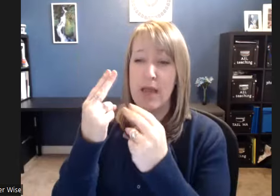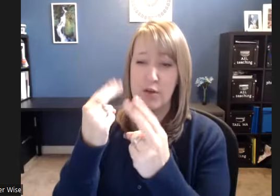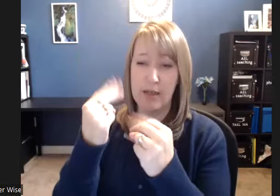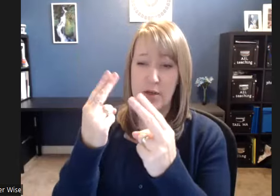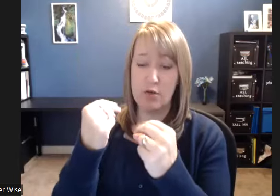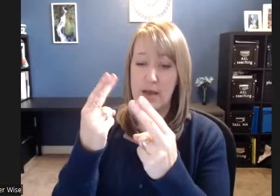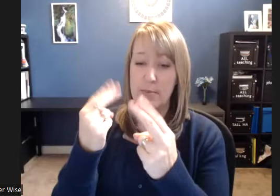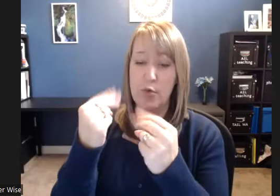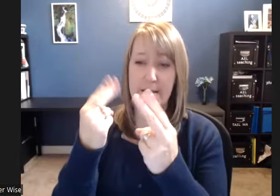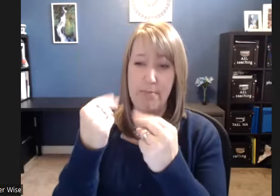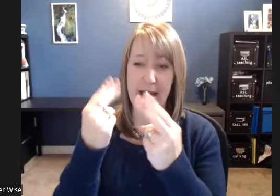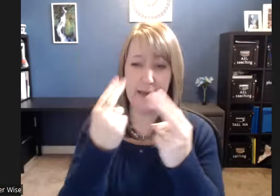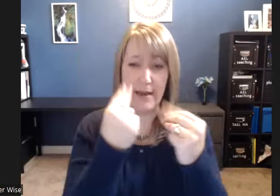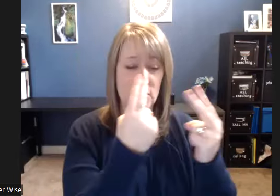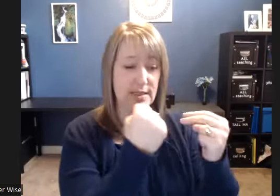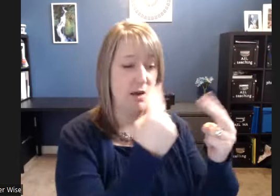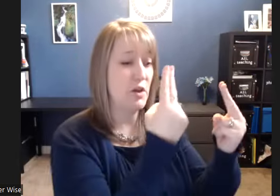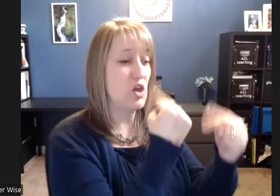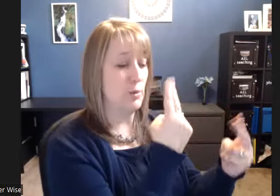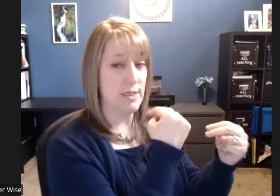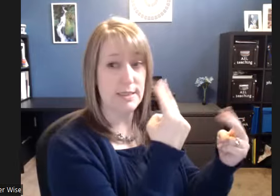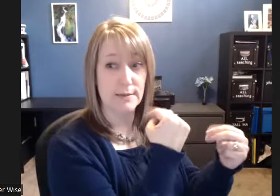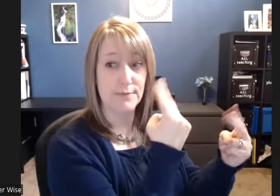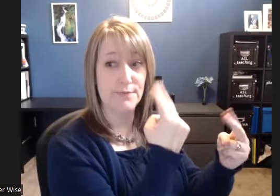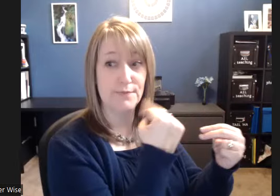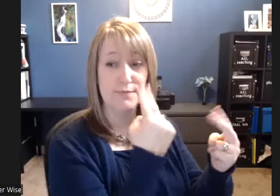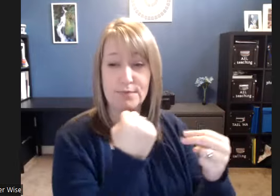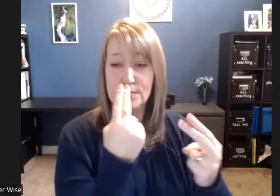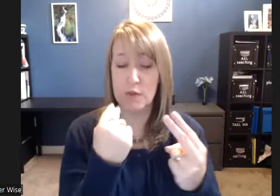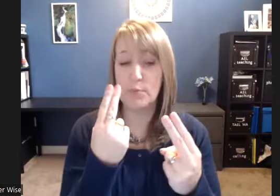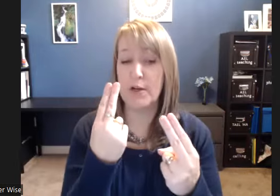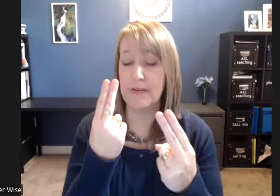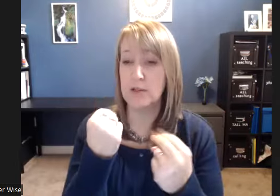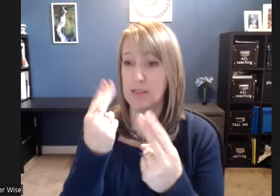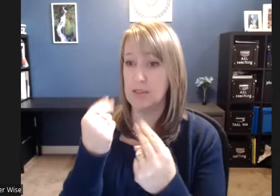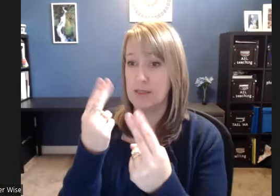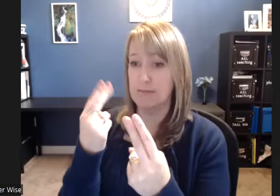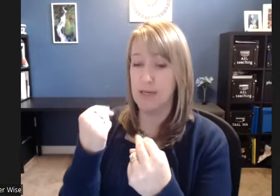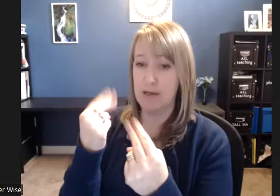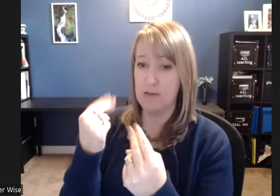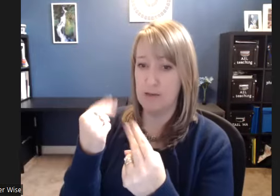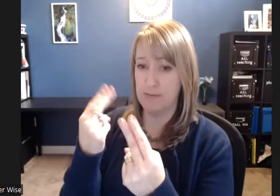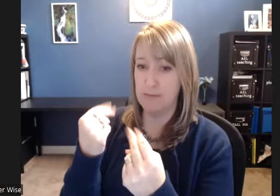And you kind of point it back at yourself. Humorous. Point your fingers, I should say, back at yourself.